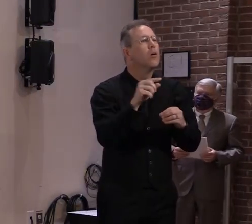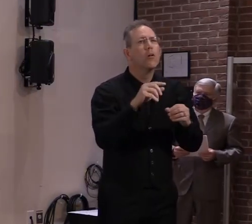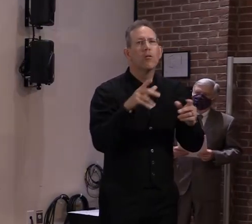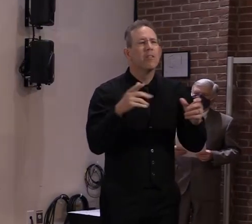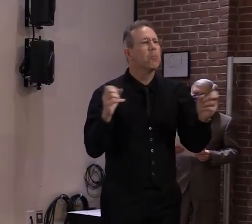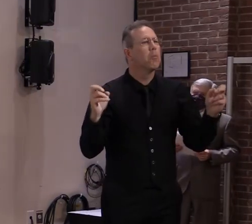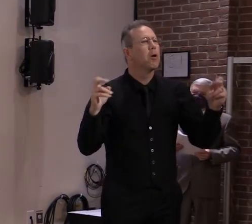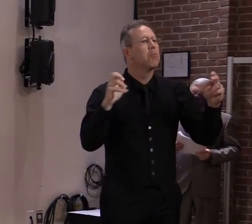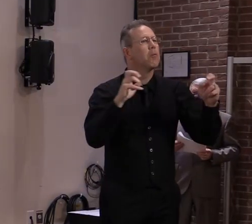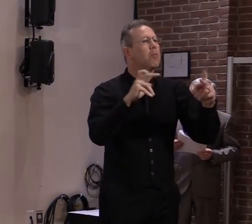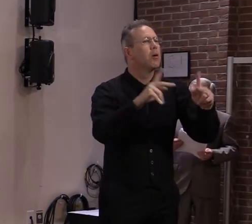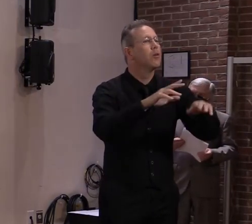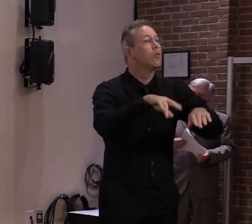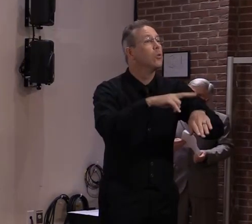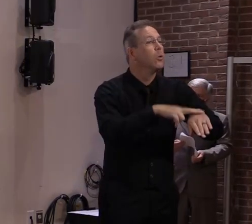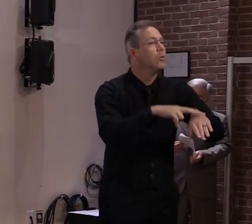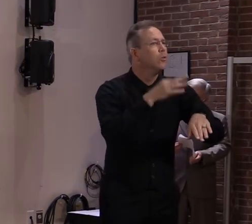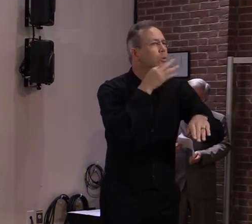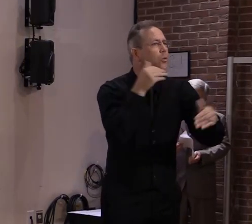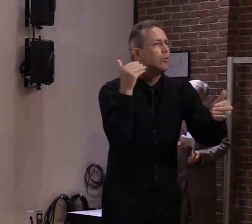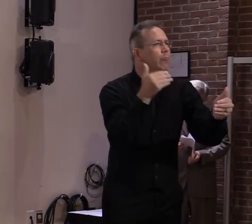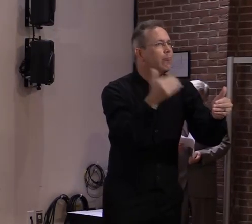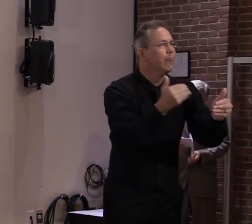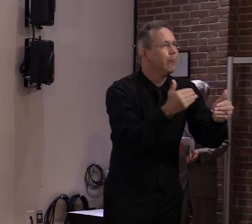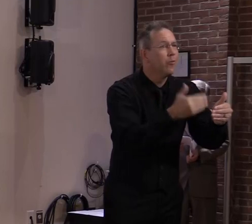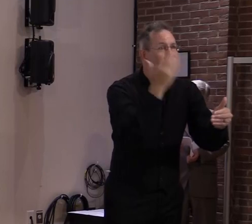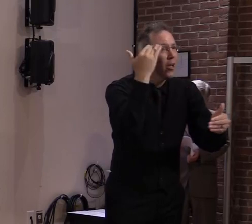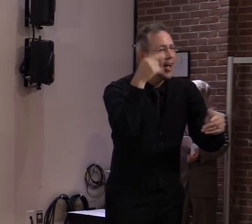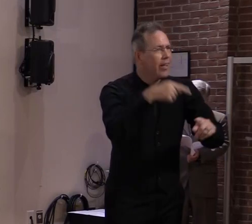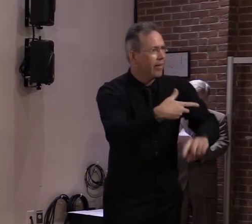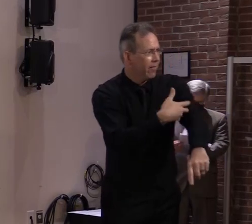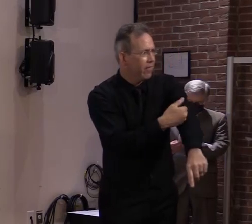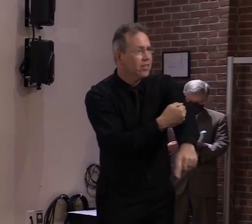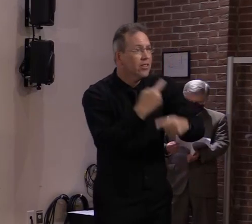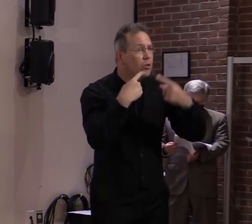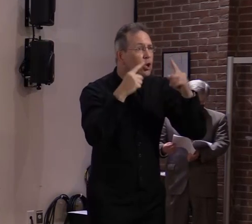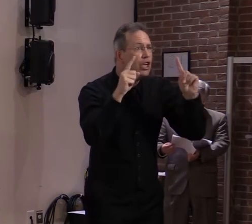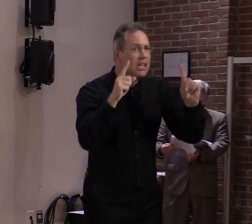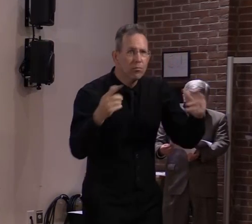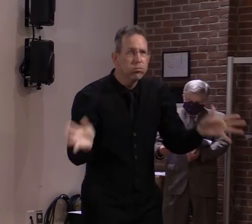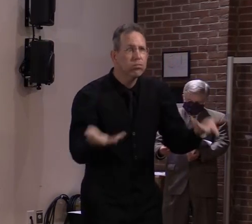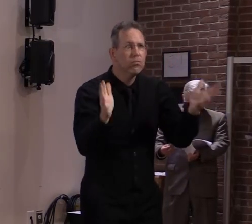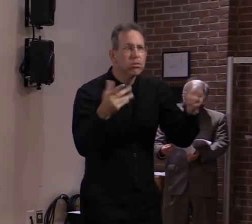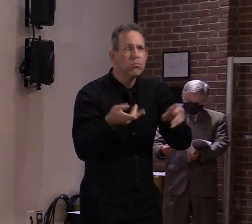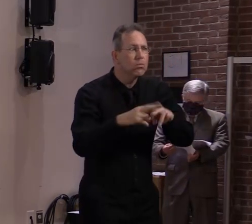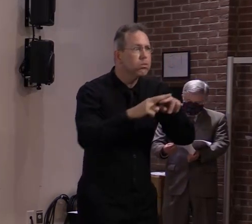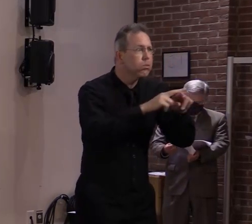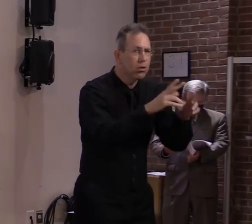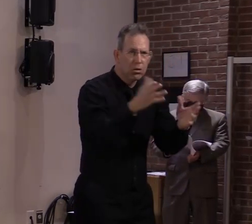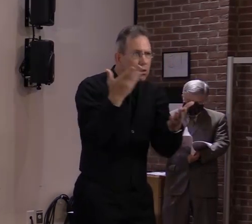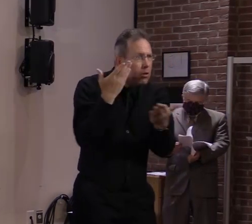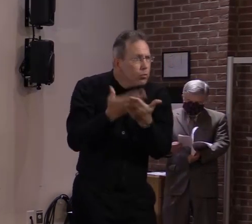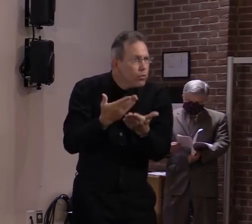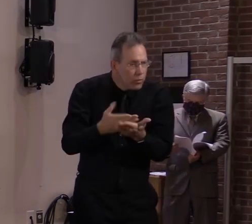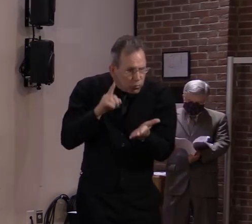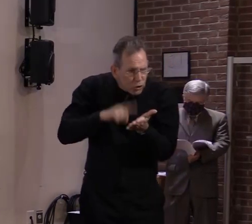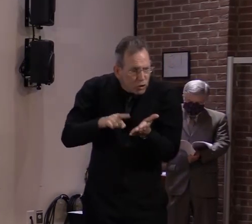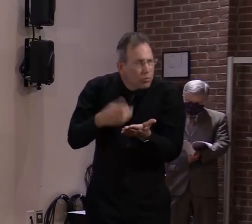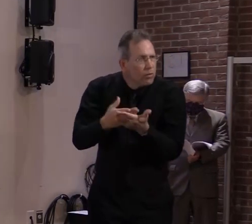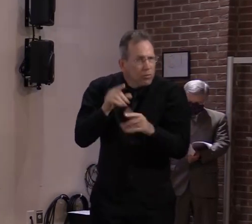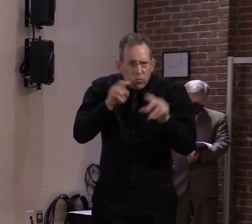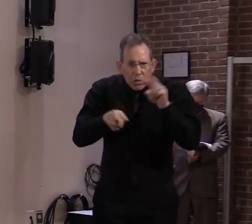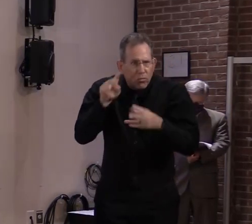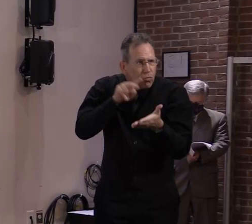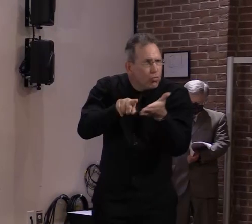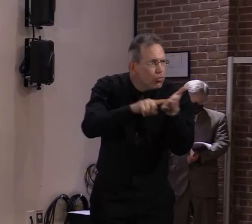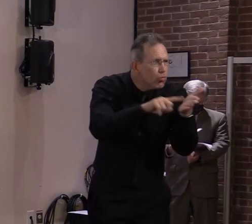Because vaccines work. If you need proof, just look at our declining hospitalizations, our death rate, and